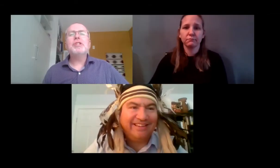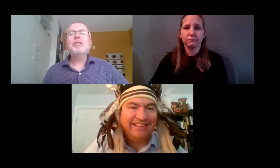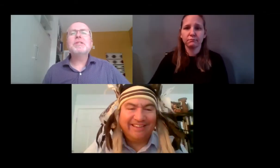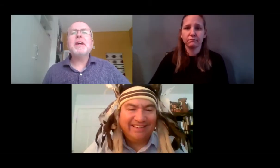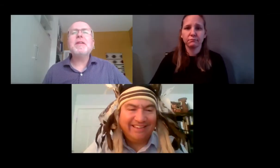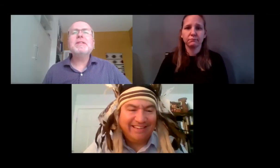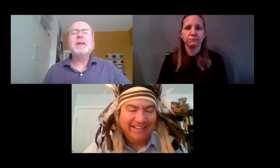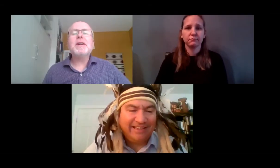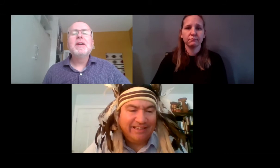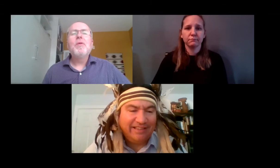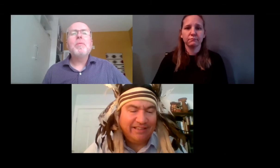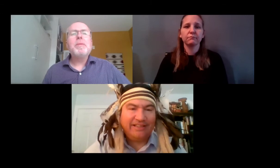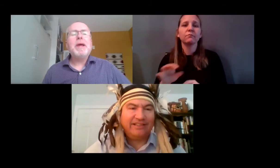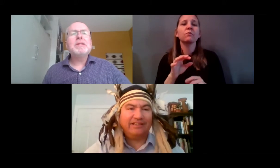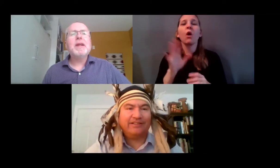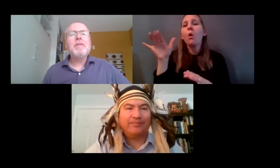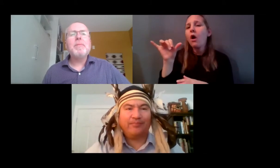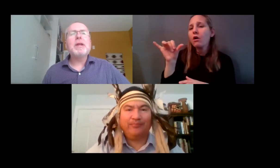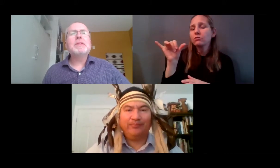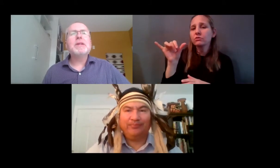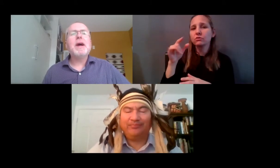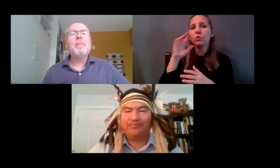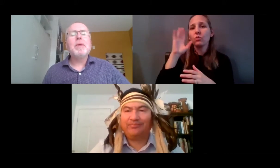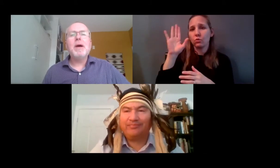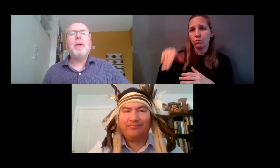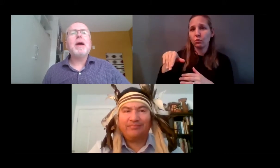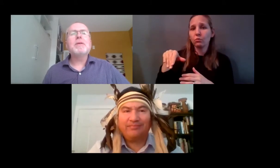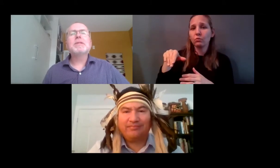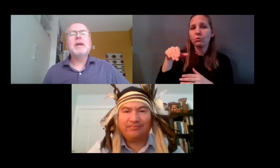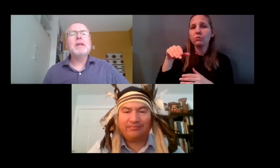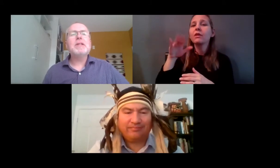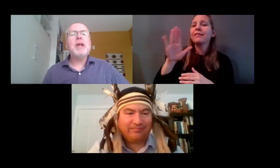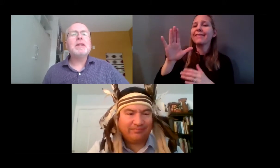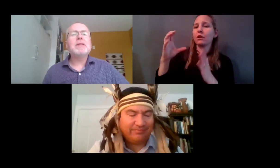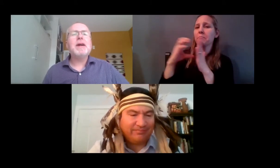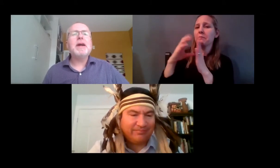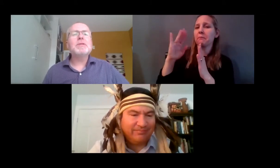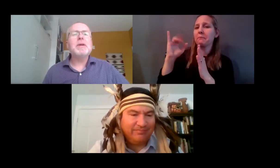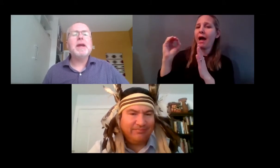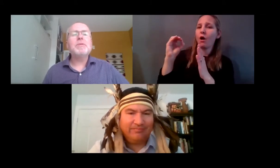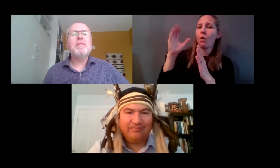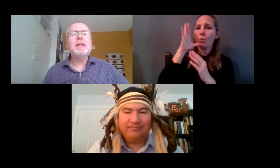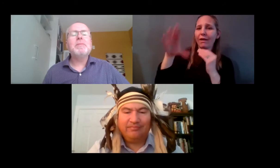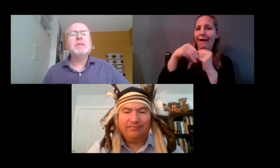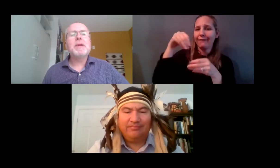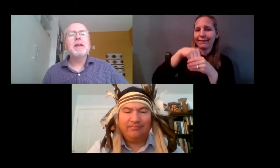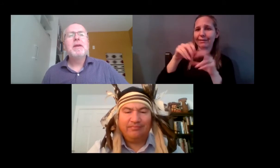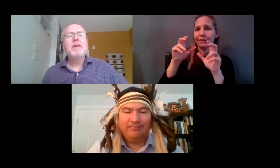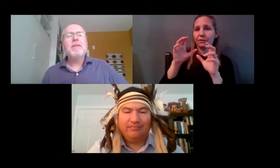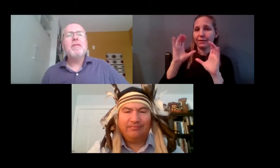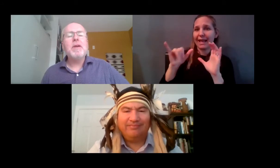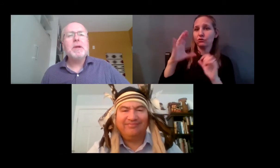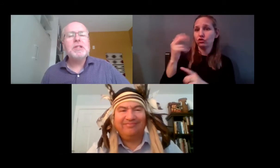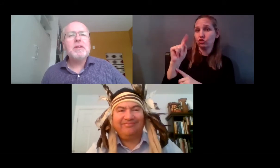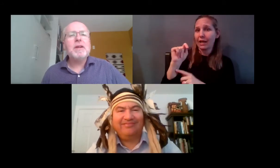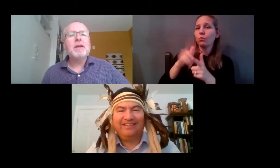And I should just say that we'll be pasting everybody's bios in the chat as we invite them to speak.